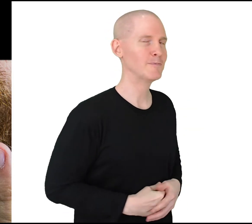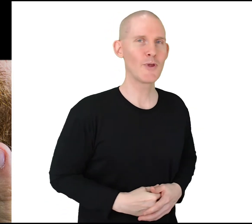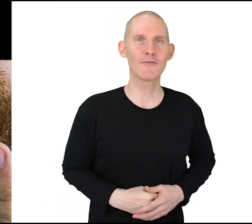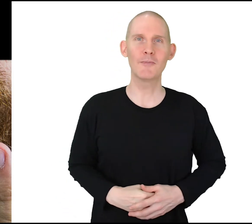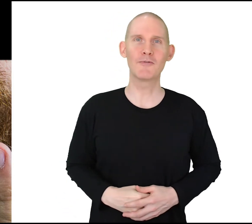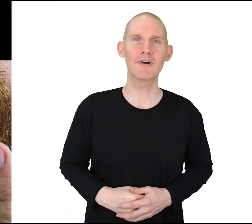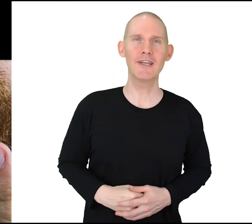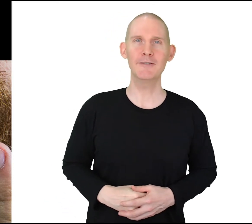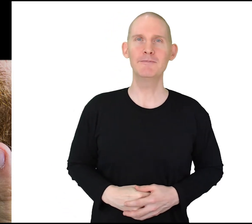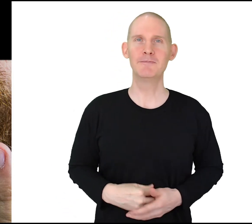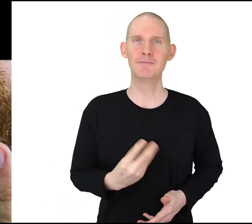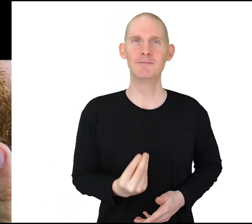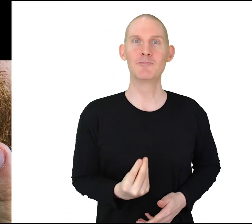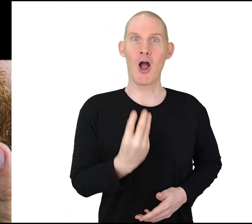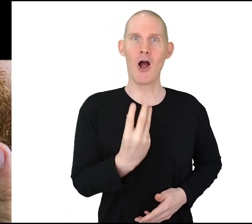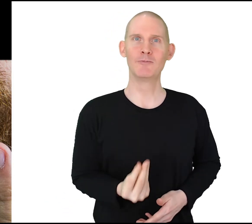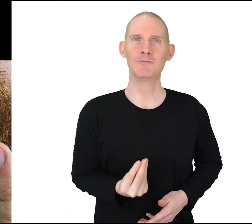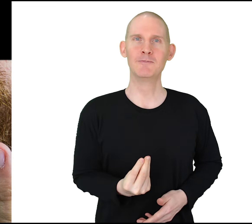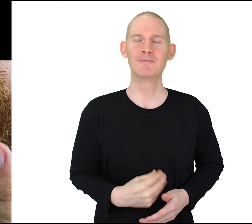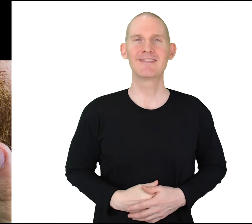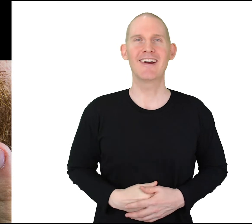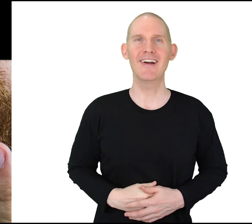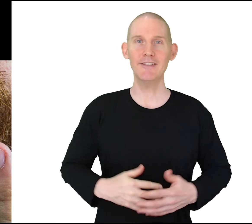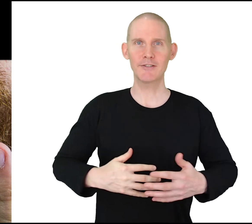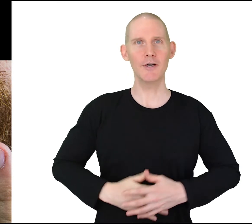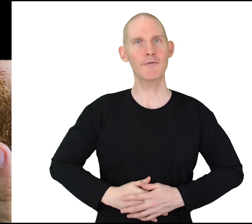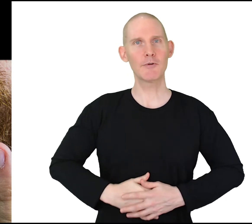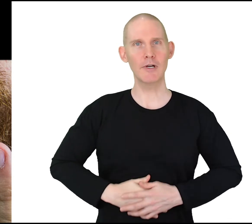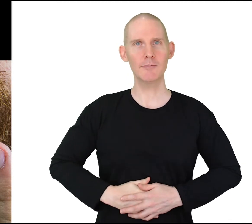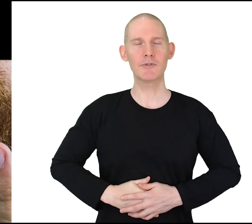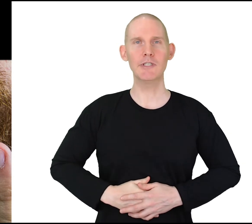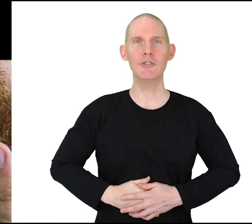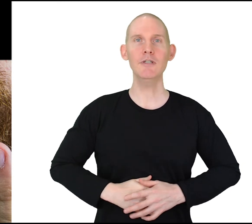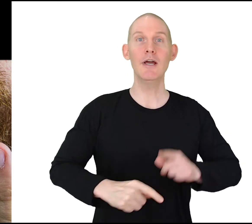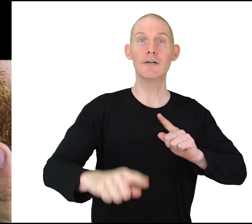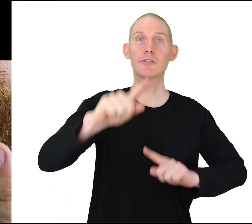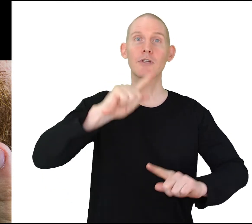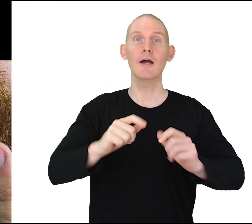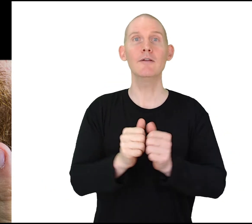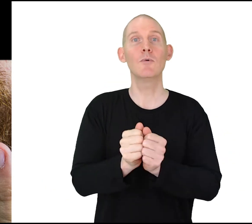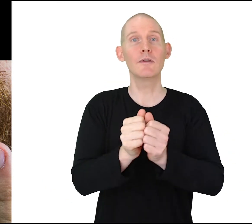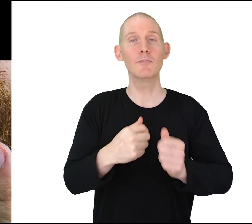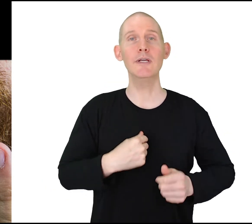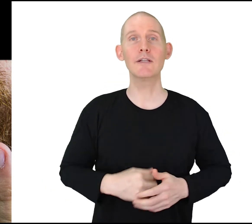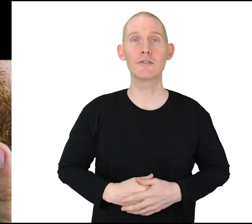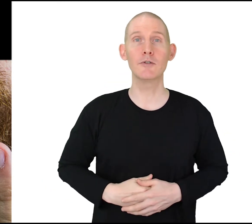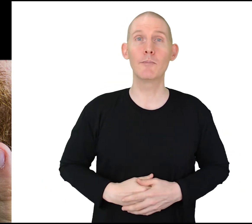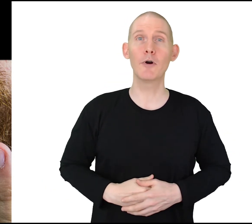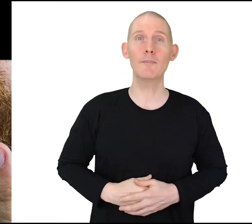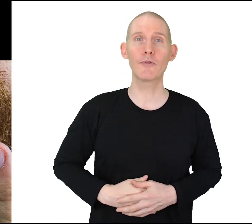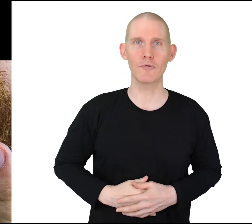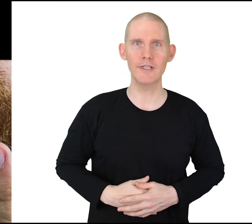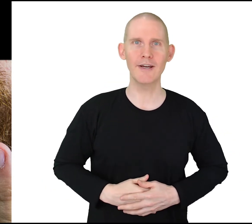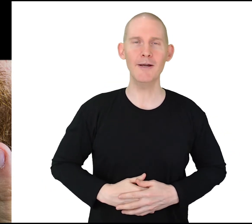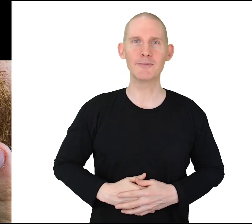from the front again. All right, starting from the rest position, sign with me. Let's do burp 3 times.